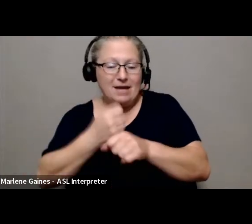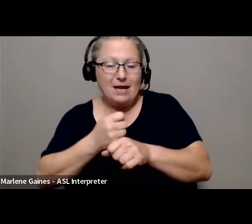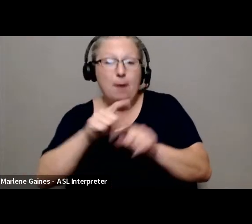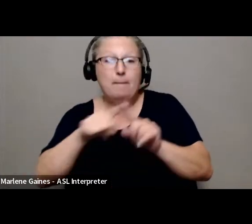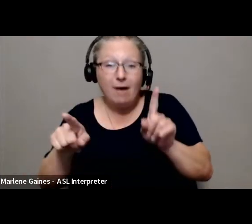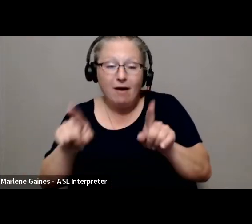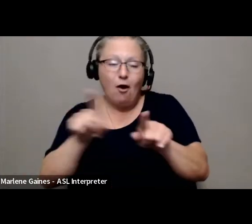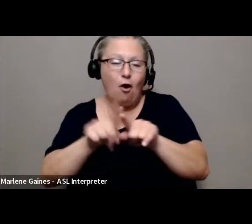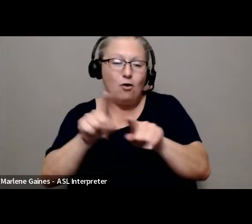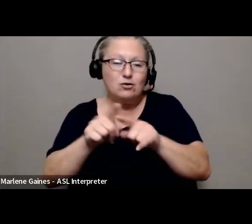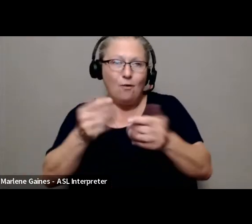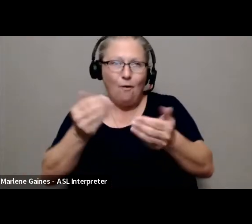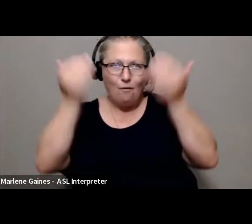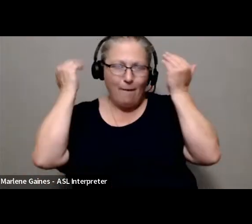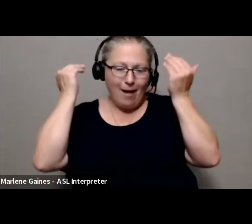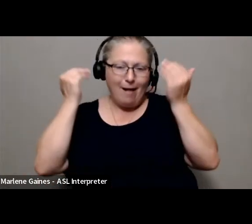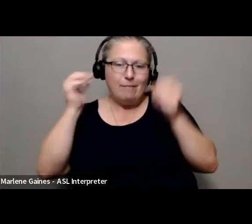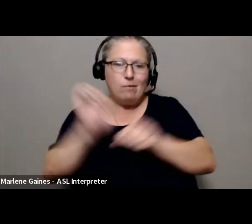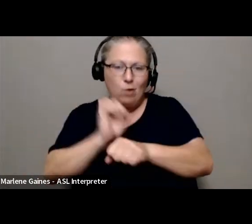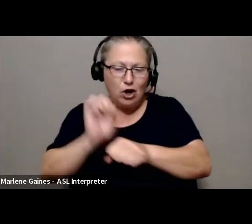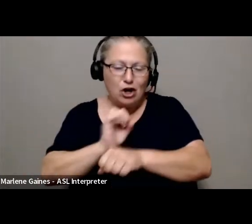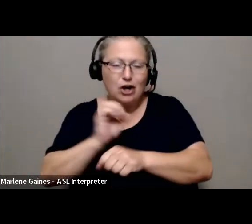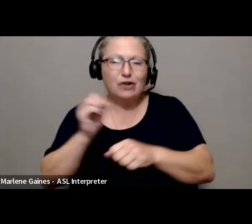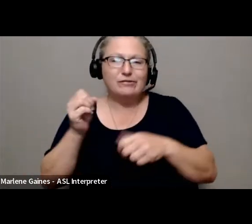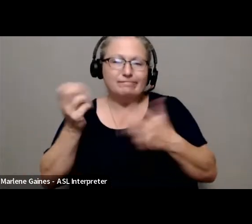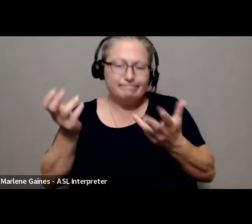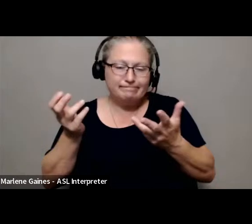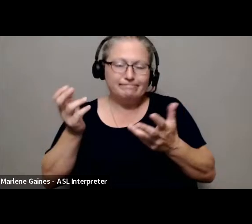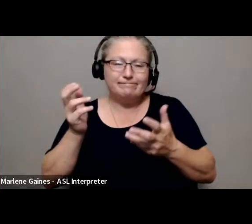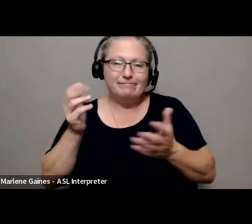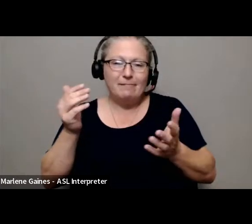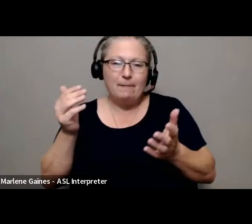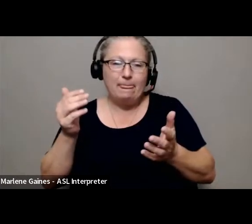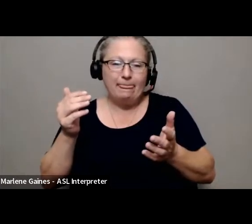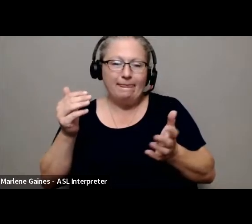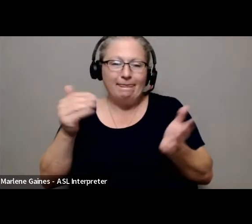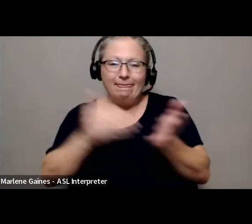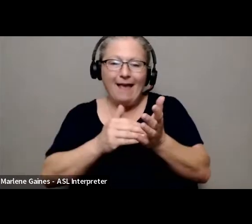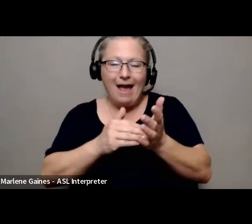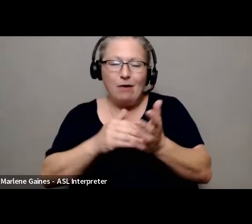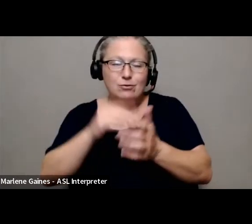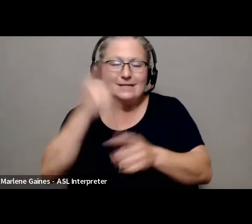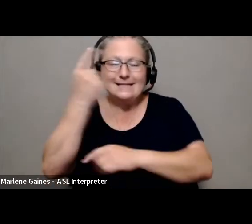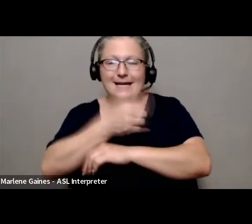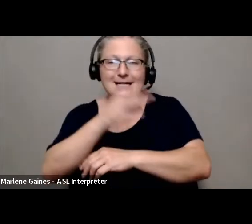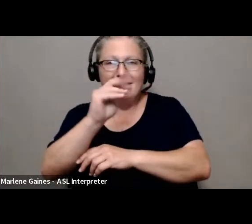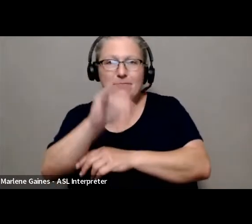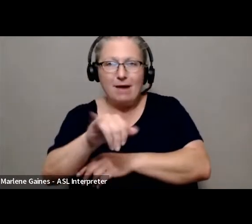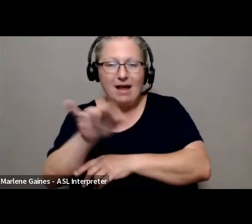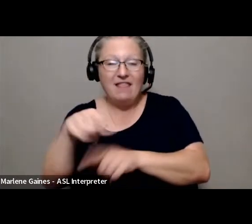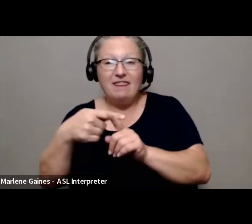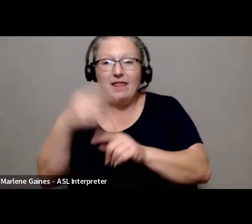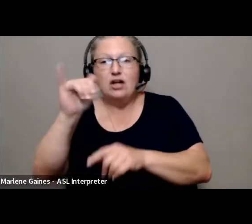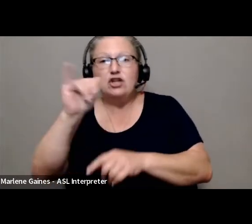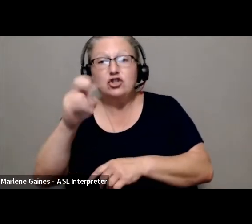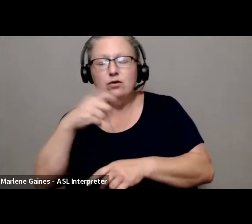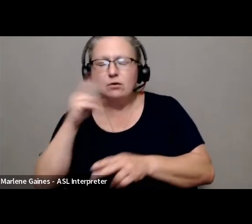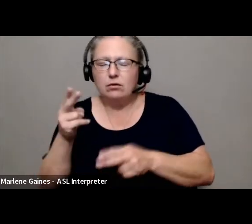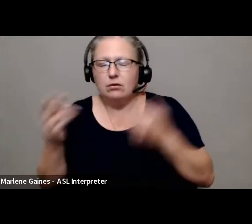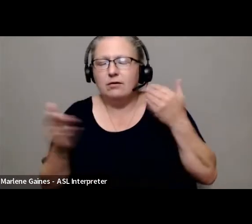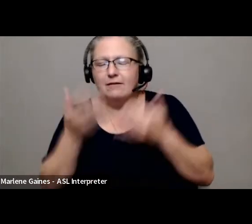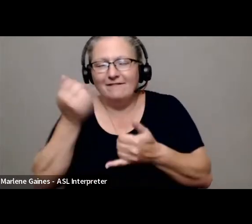am overwhelmed and working, and it's the 1,000 days of May and then June, and it's like, oh, I just need to get to the finish